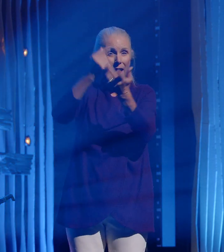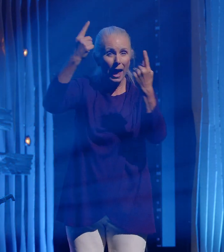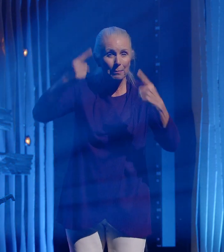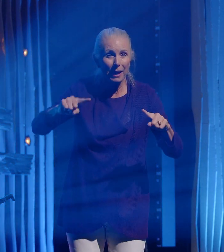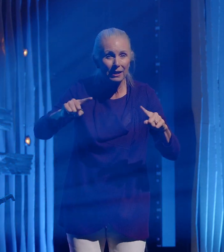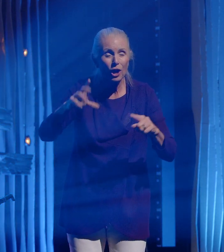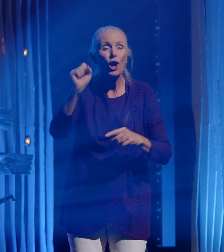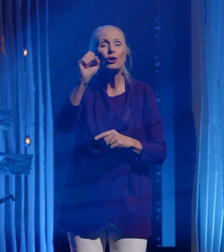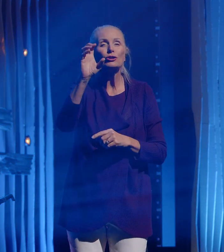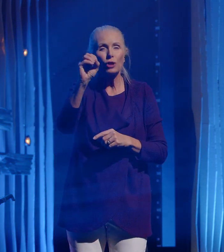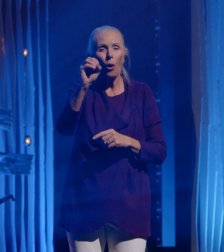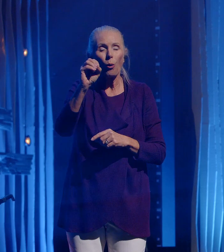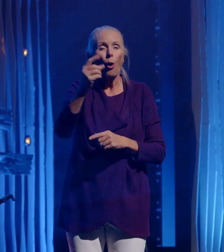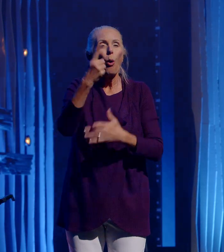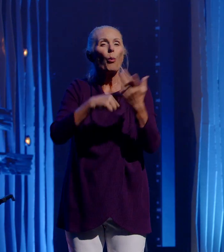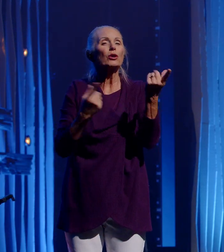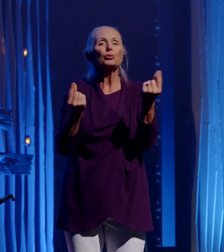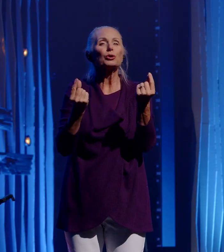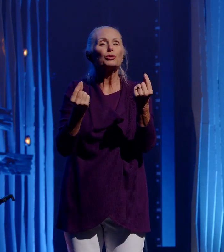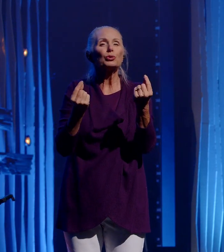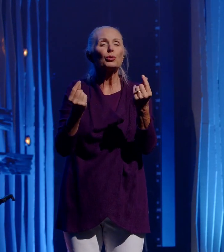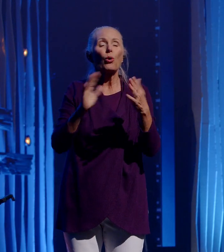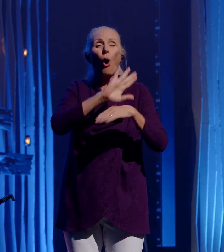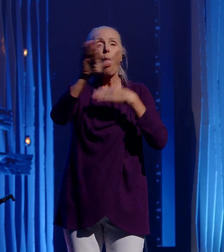Stay in that posture of worship and let's lift this together.